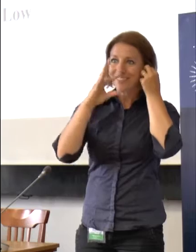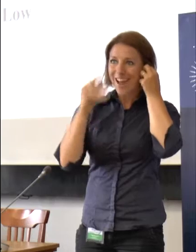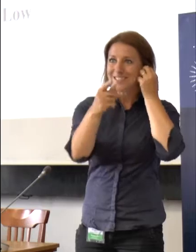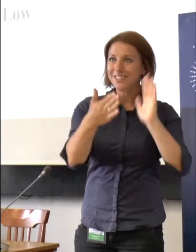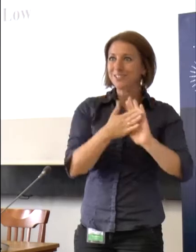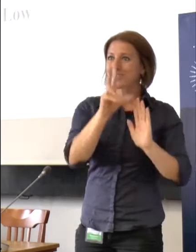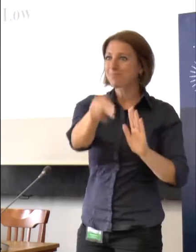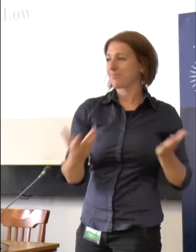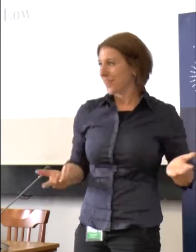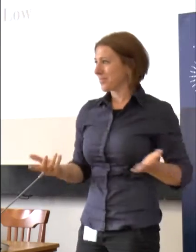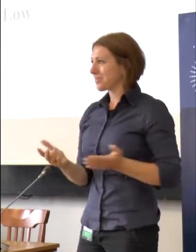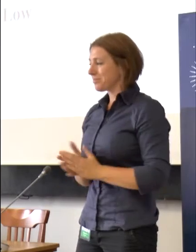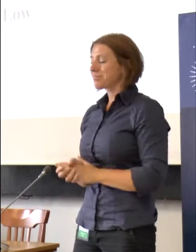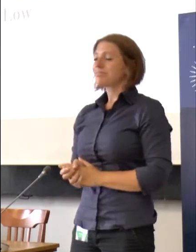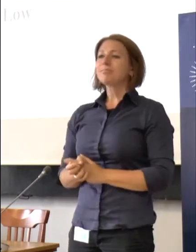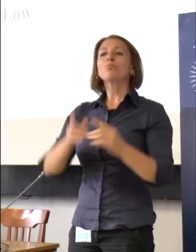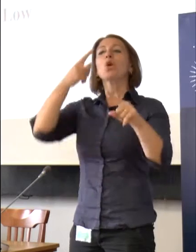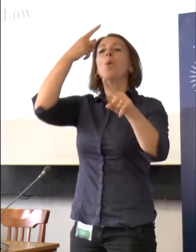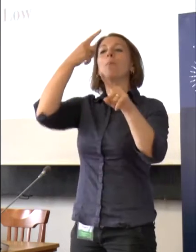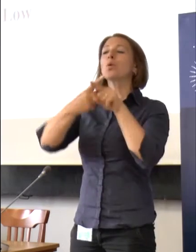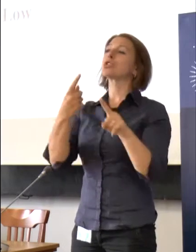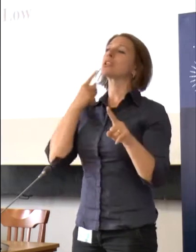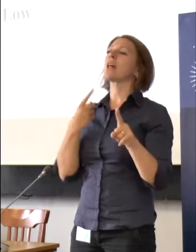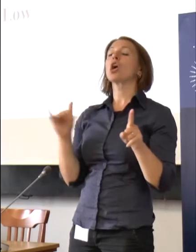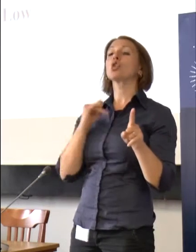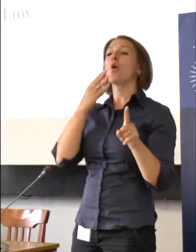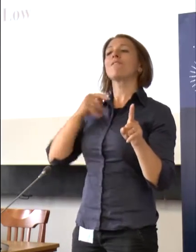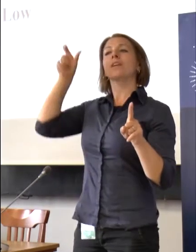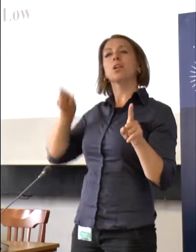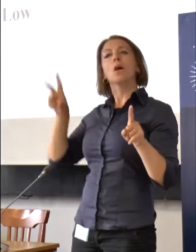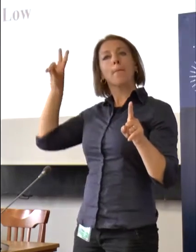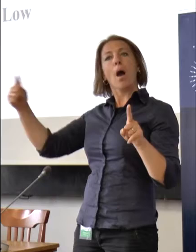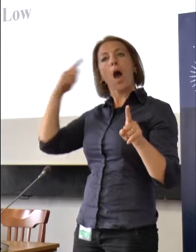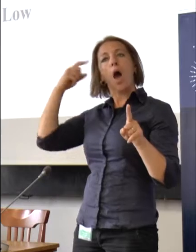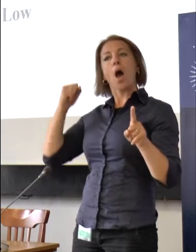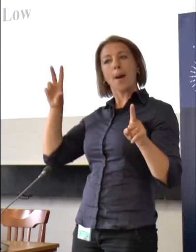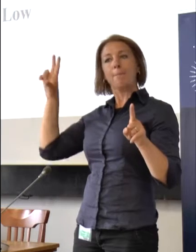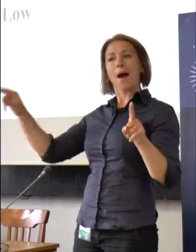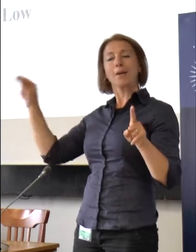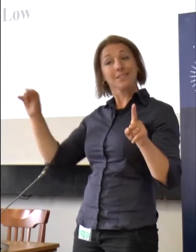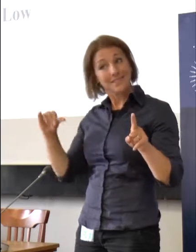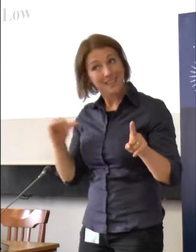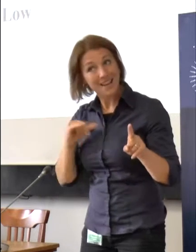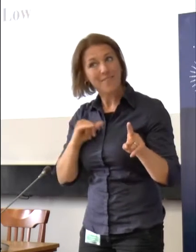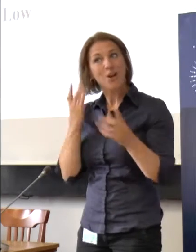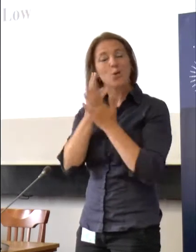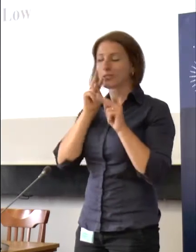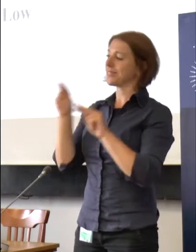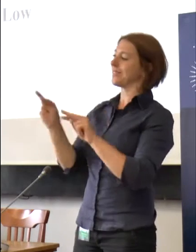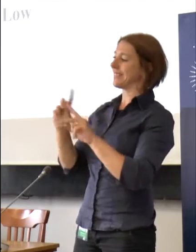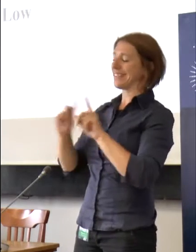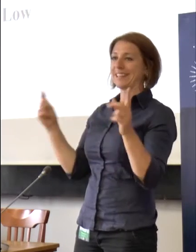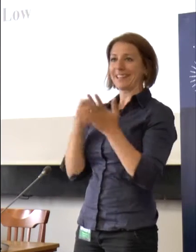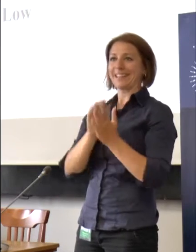people with a natural intelligence. And this, the expression natural intelligence is important because people with natural intelligence